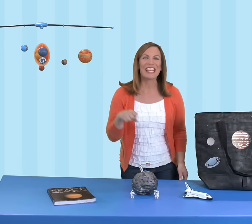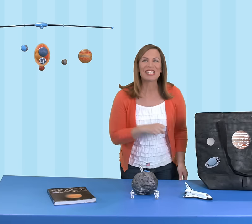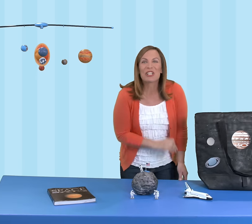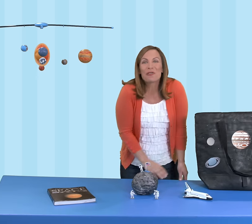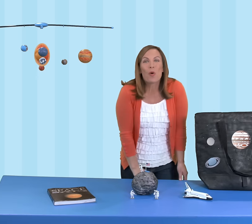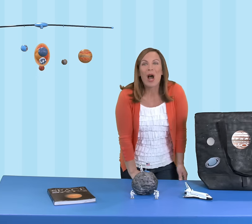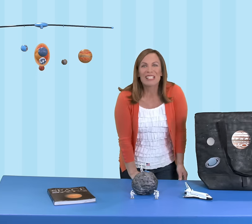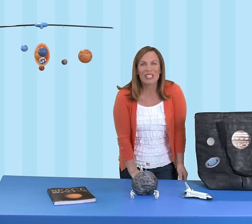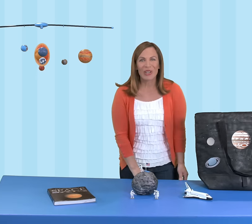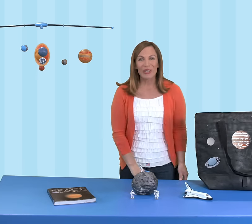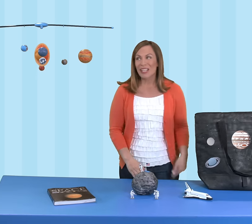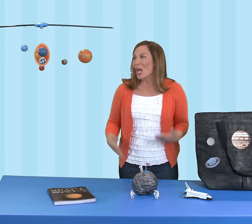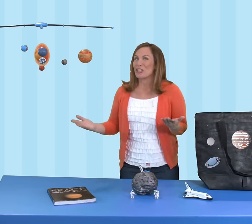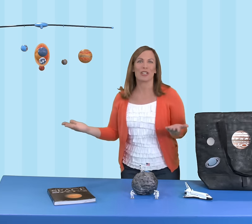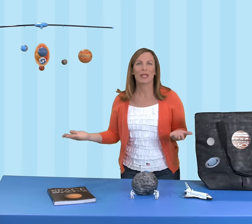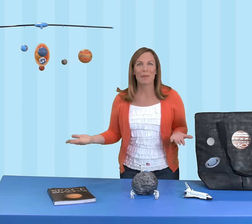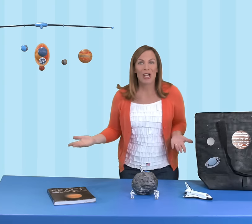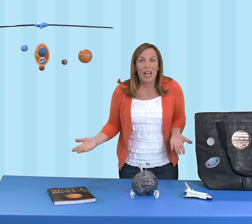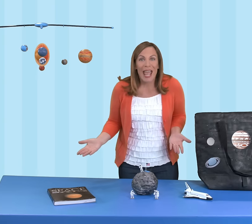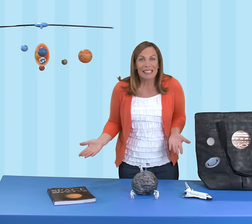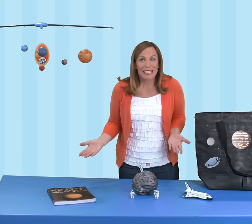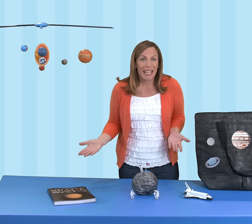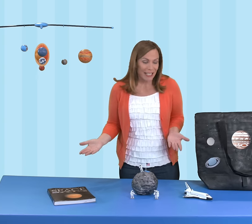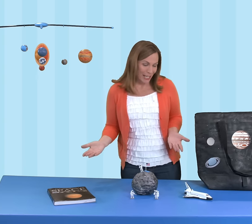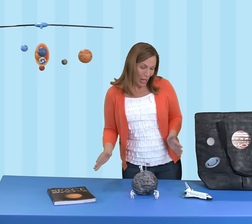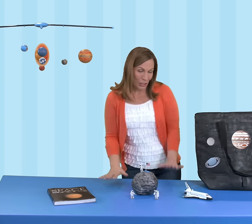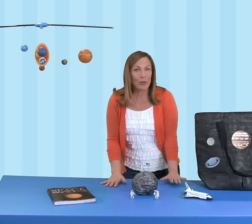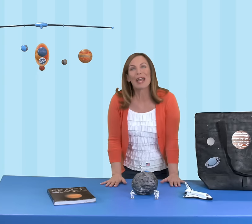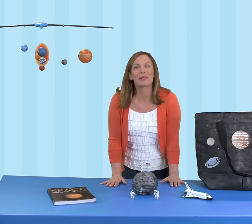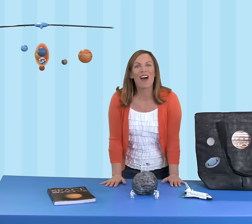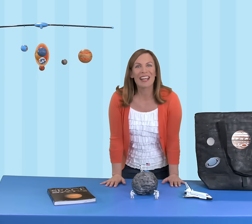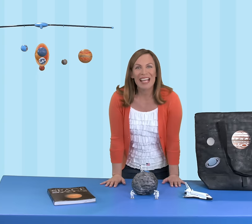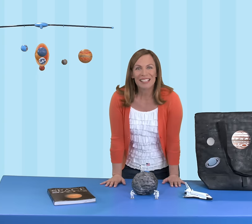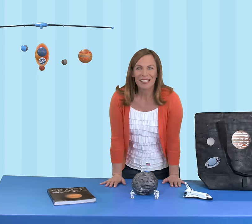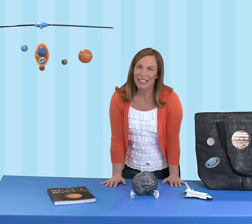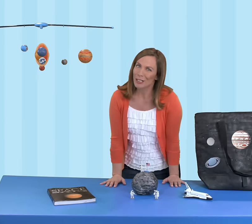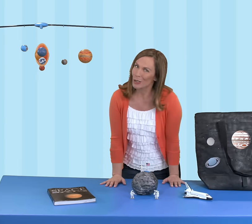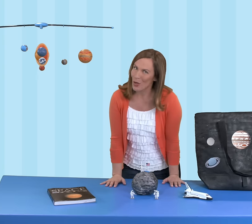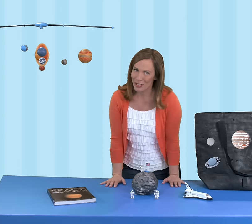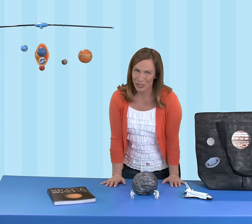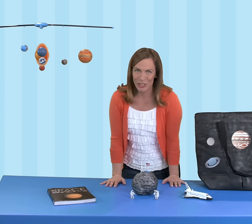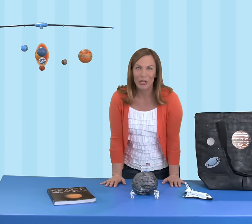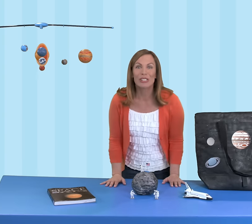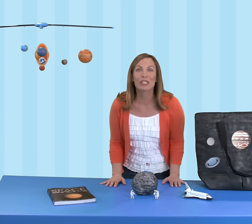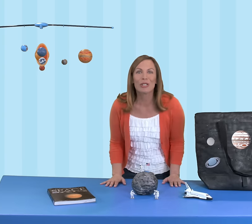Yes, you've wondered, you kept on asking, you kept on asking till you